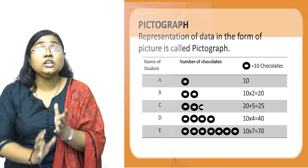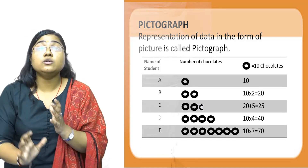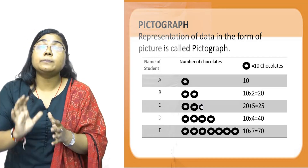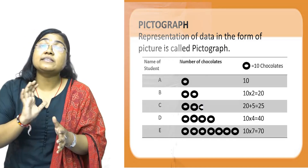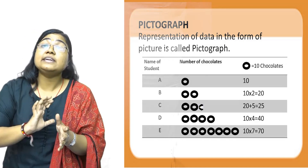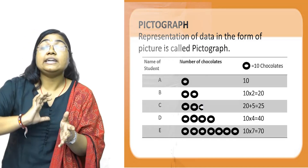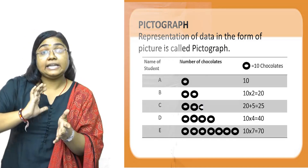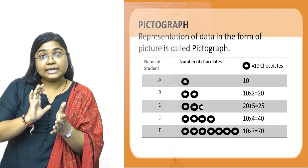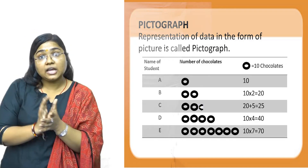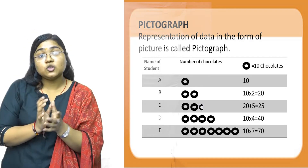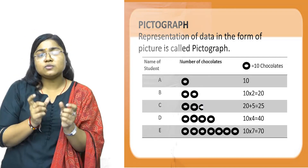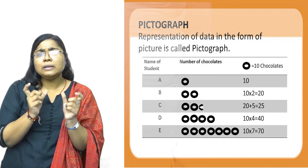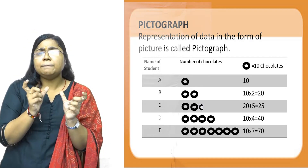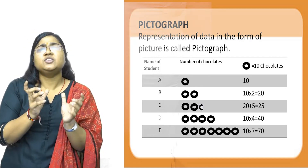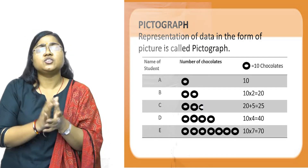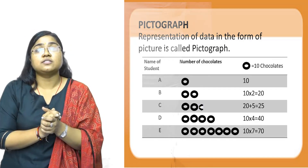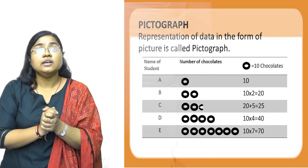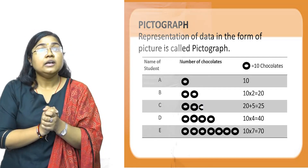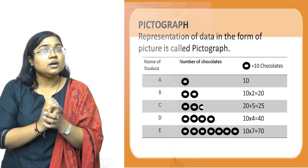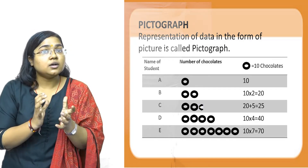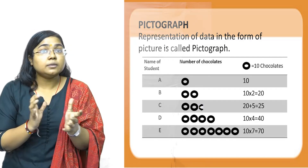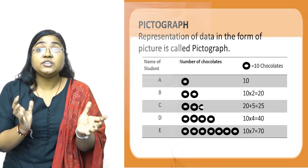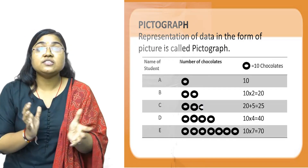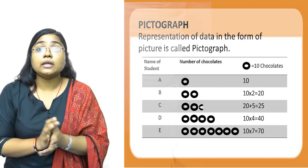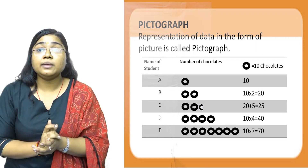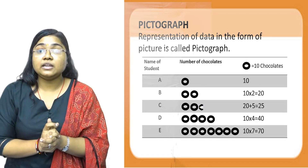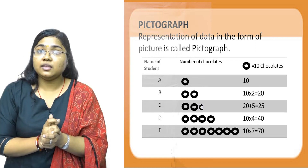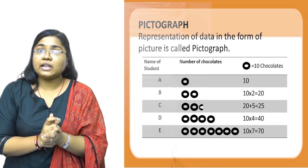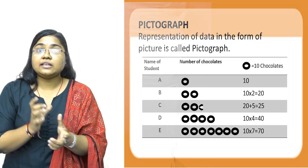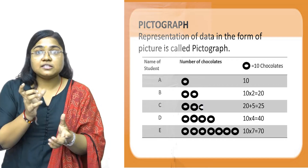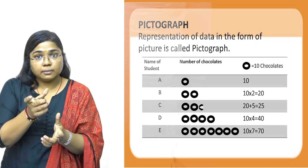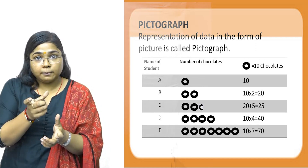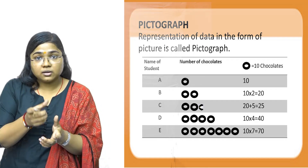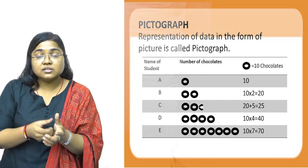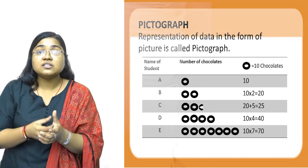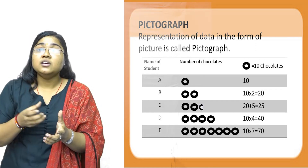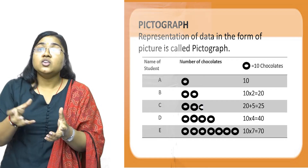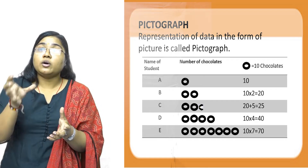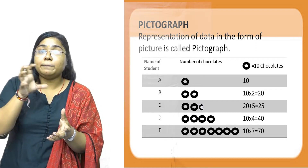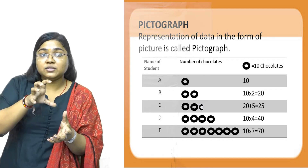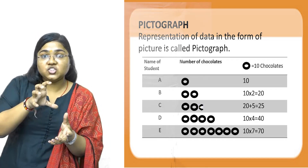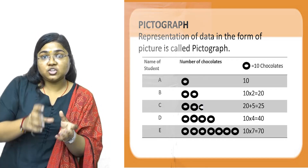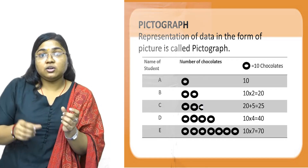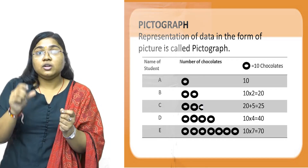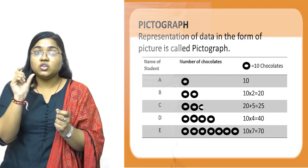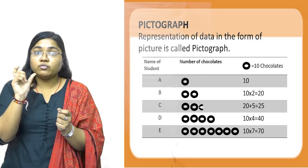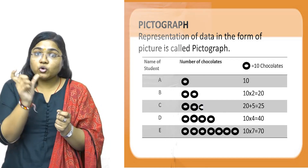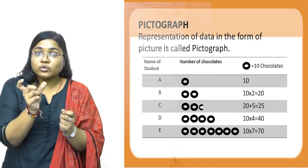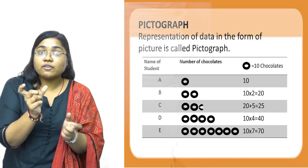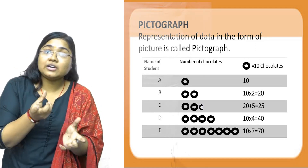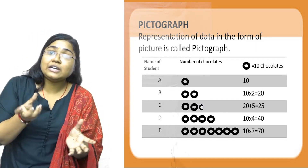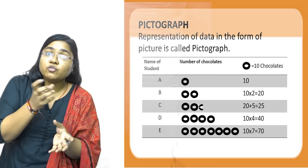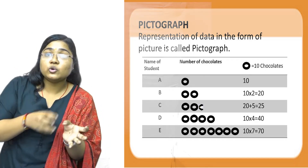means when you represent data using pictures. Pictures can be anything like symbols, your picture,